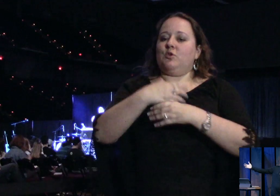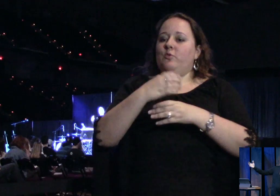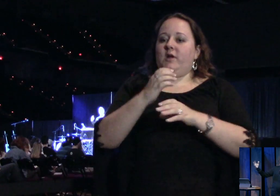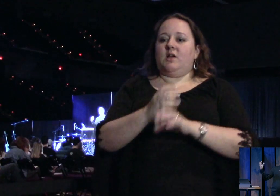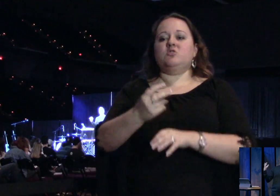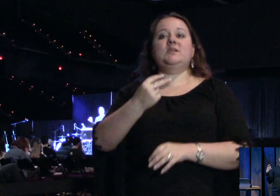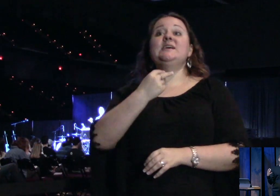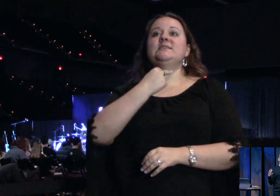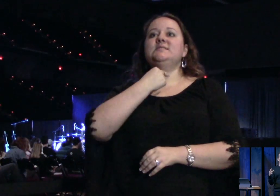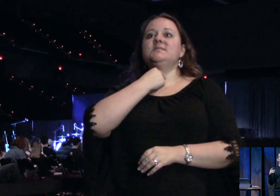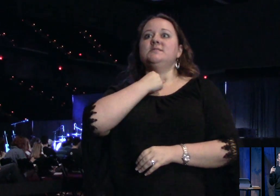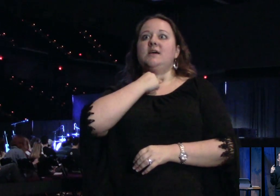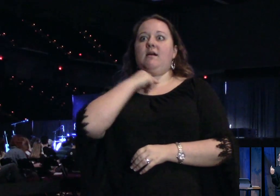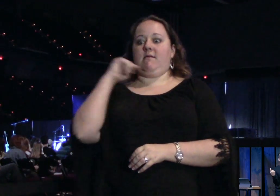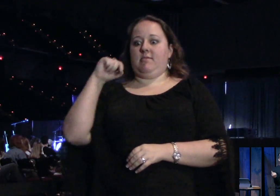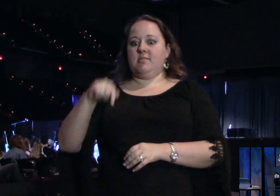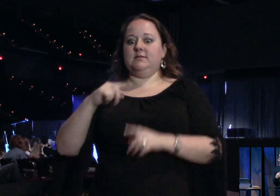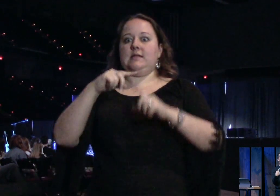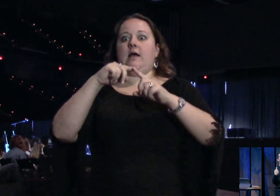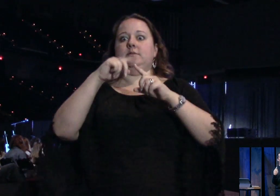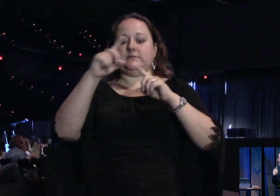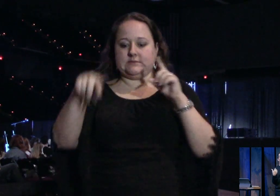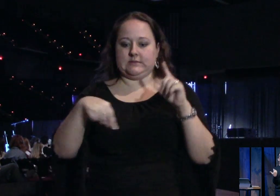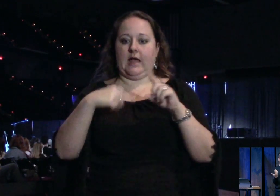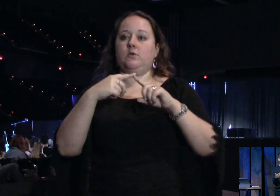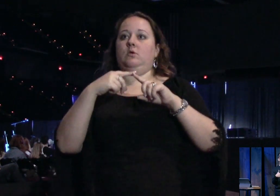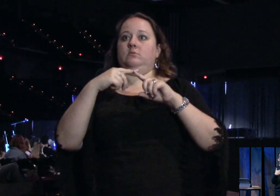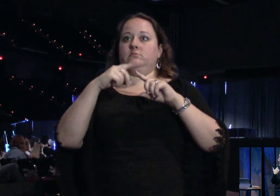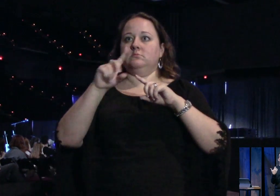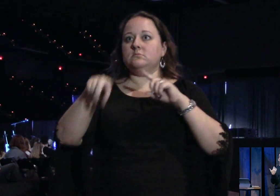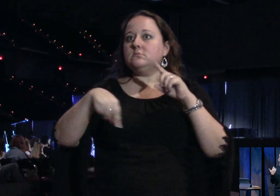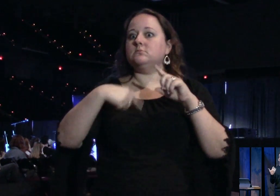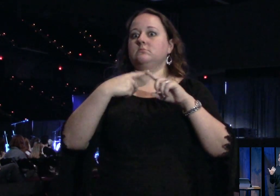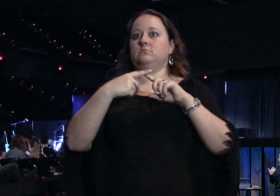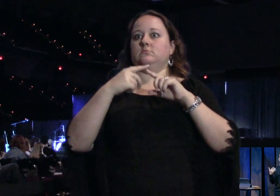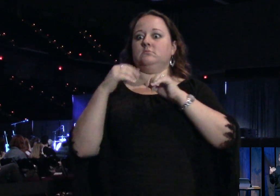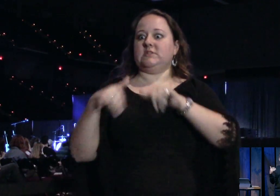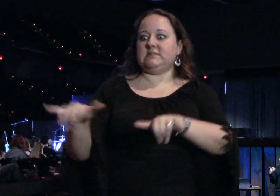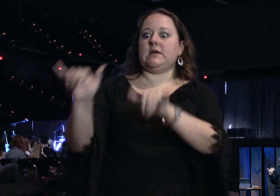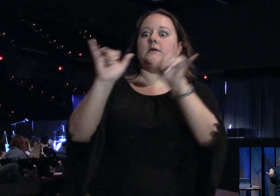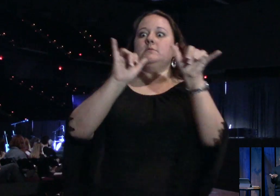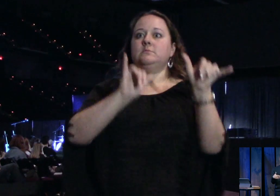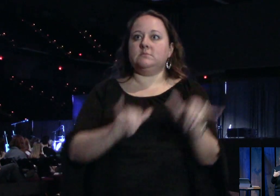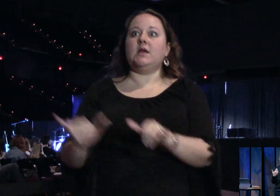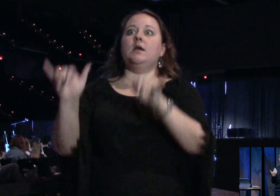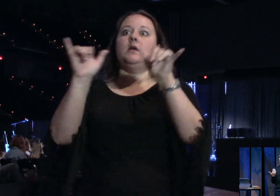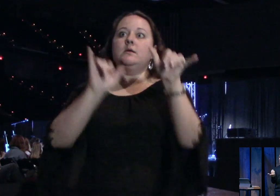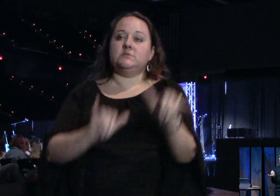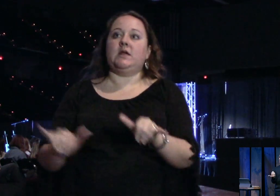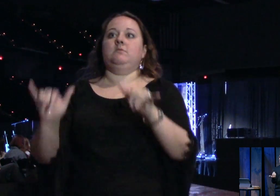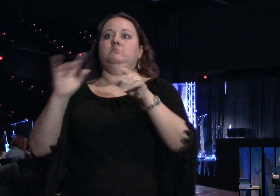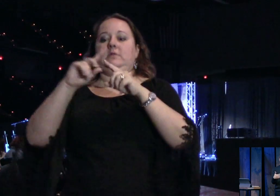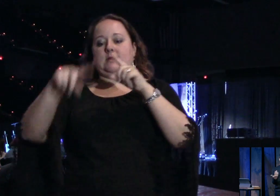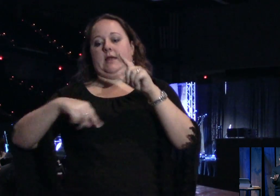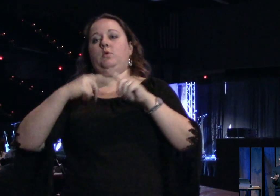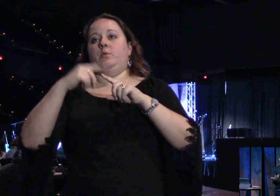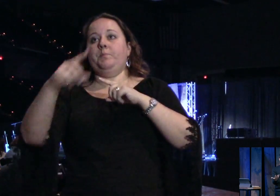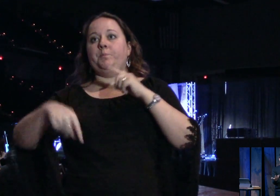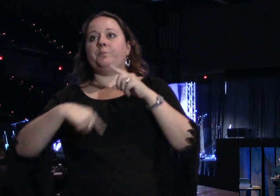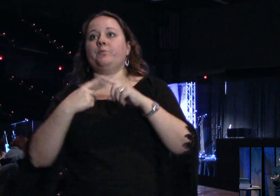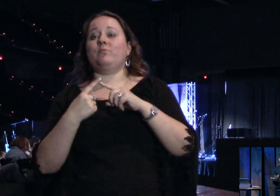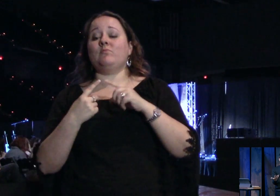fulfillment. Creation is just stuck in this monotonous, exhausting